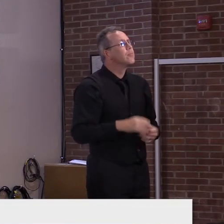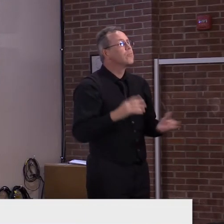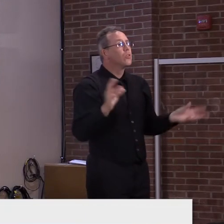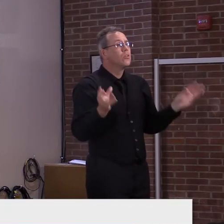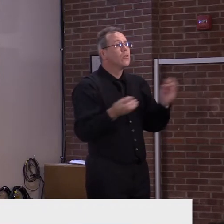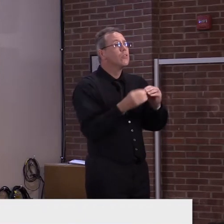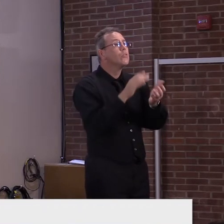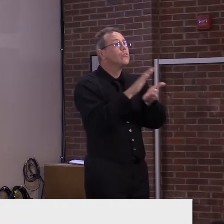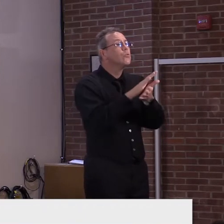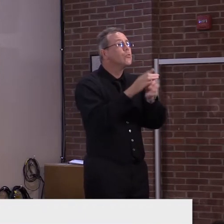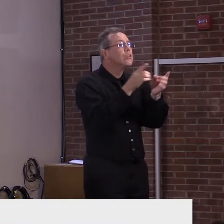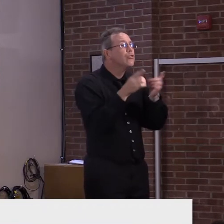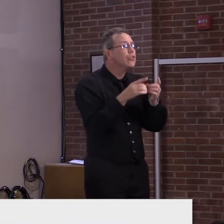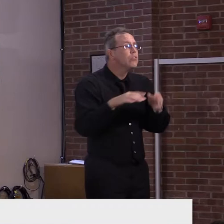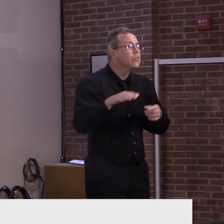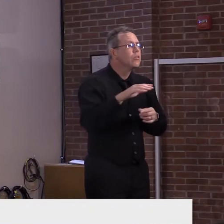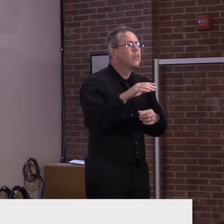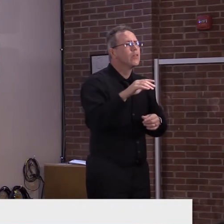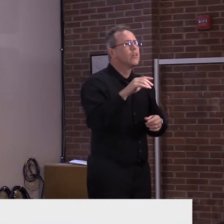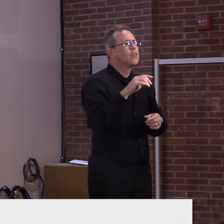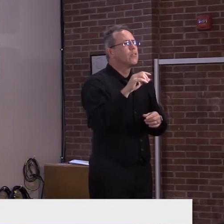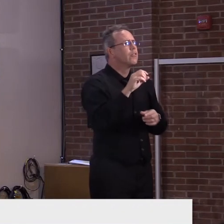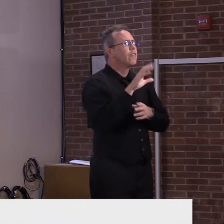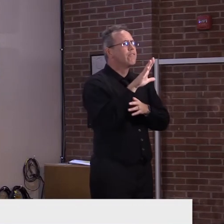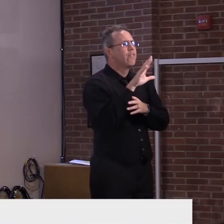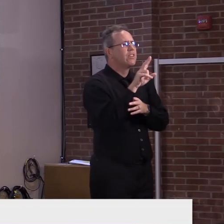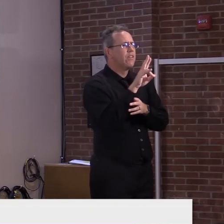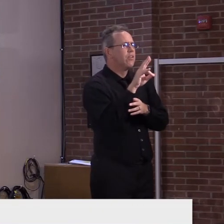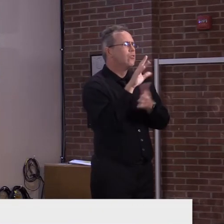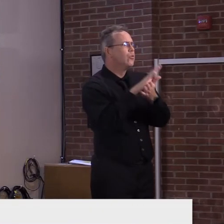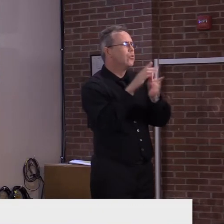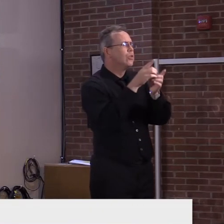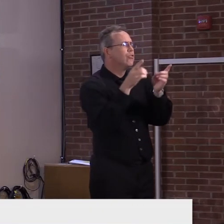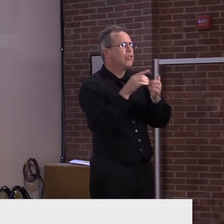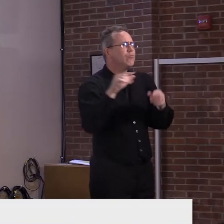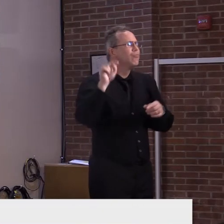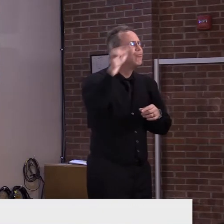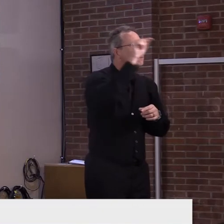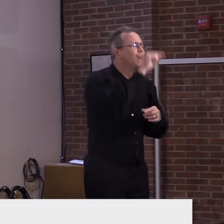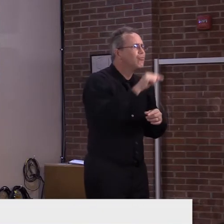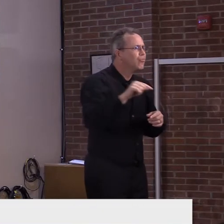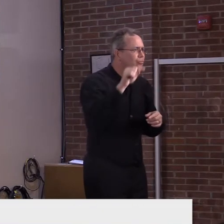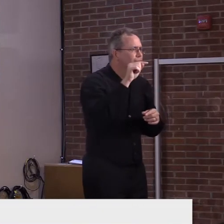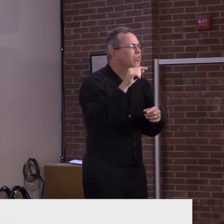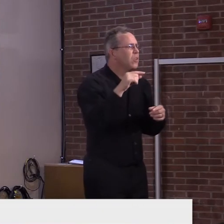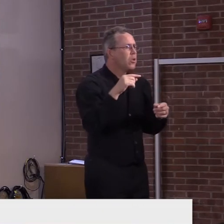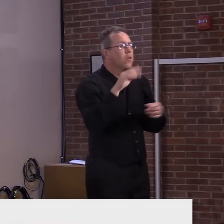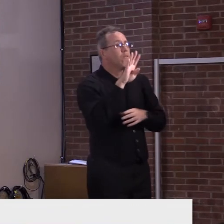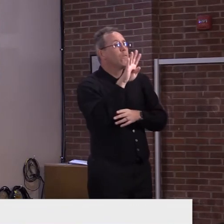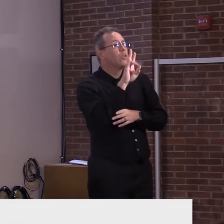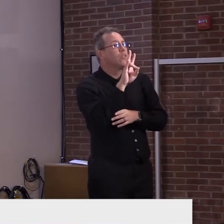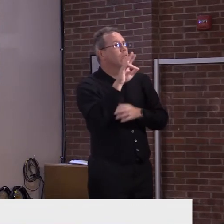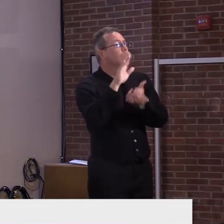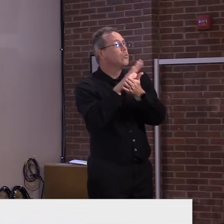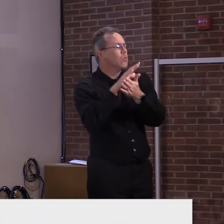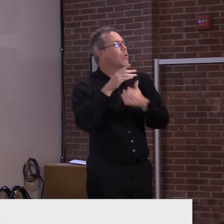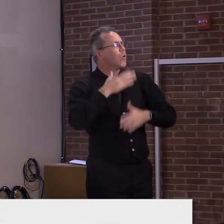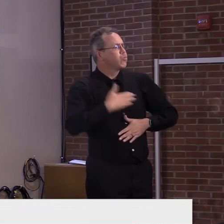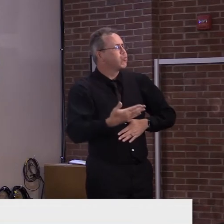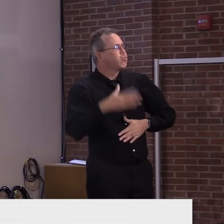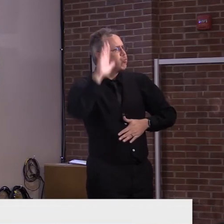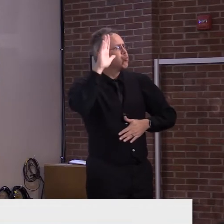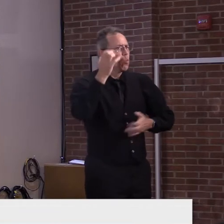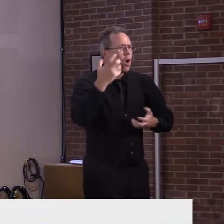for surveillance testing. And some have already begun testing, as Secretary French has pointed out. We anticipate